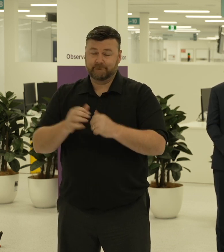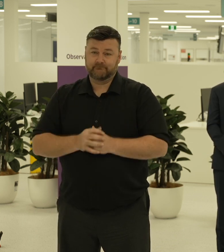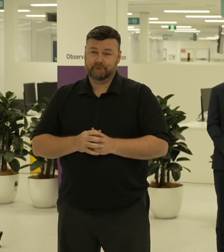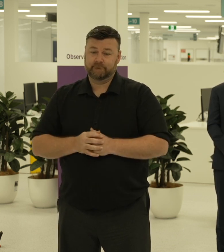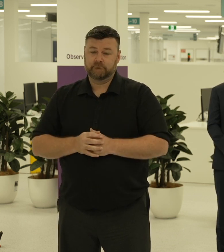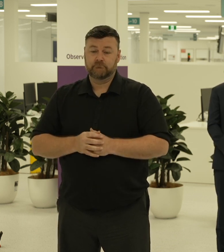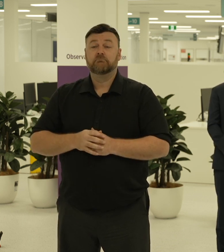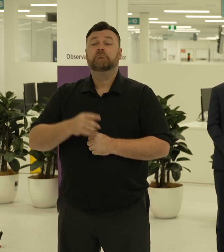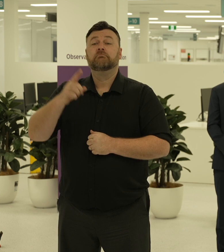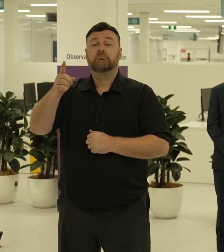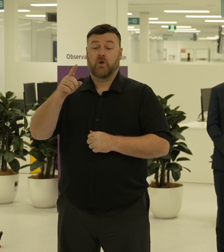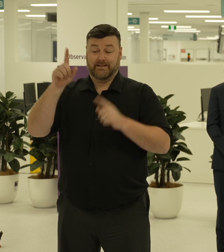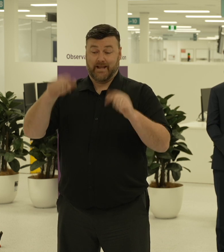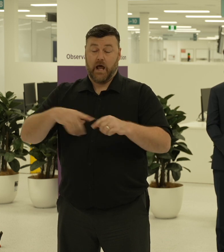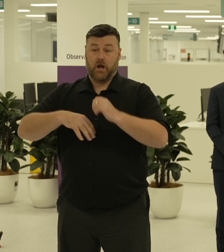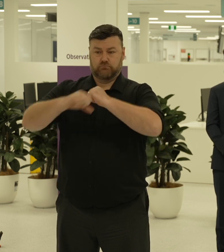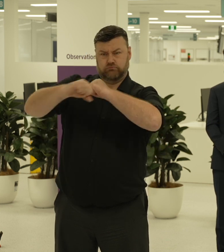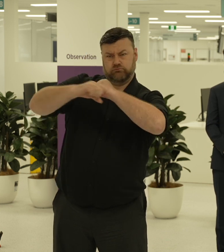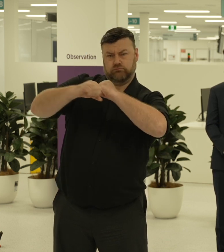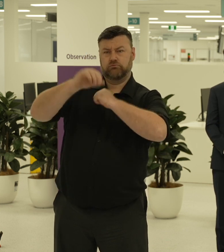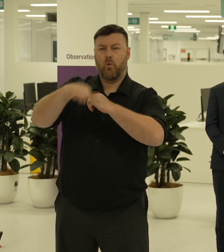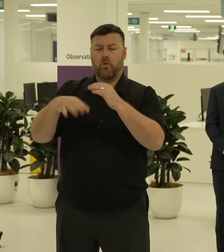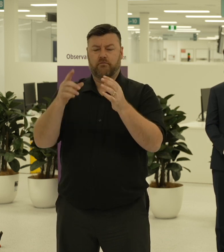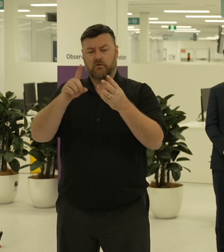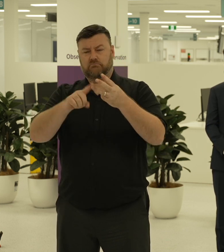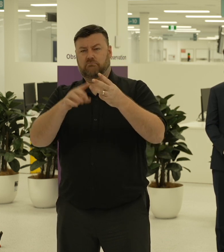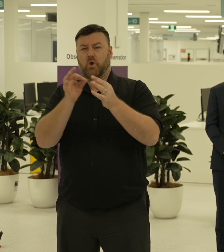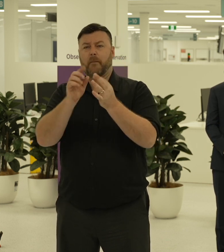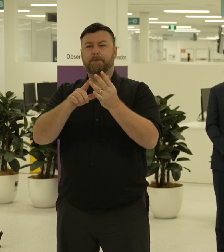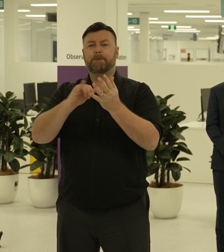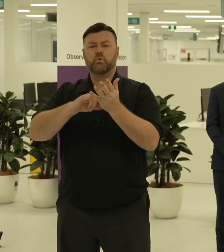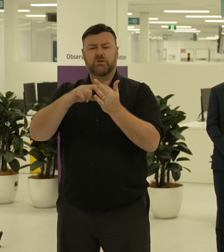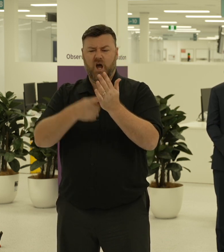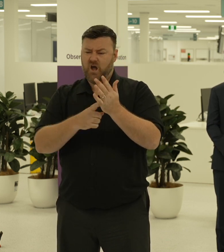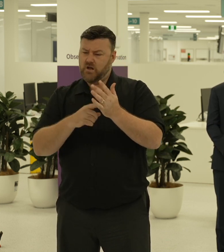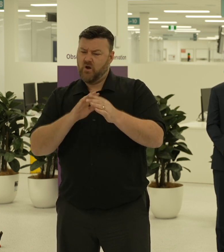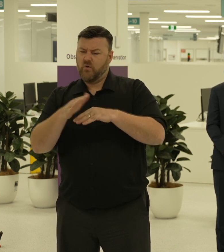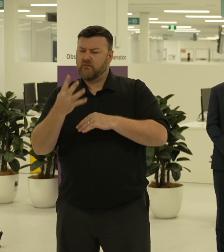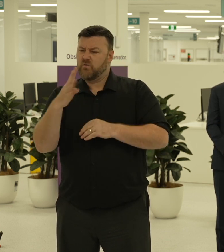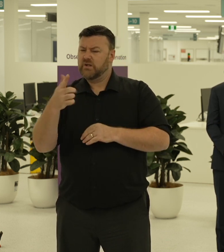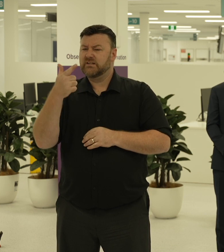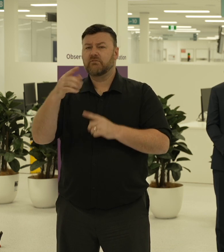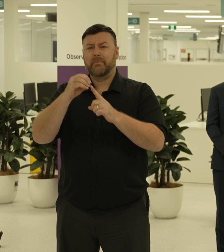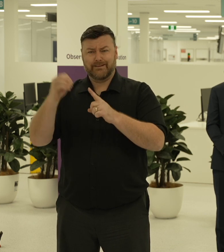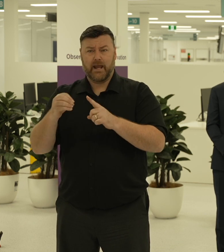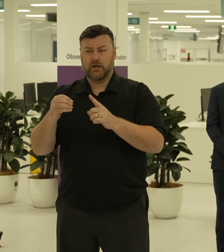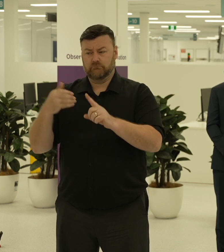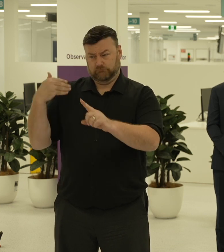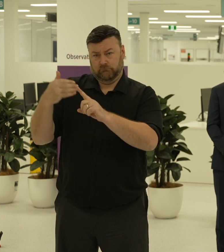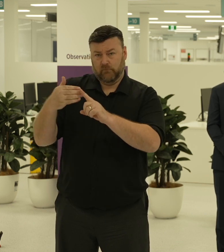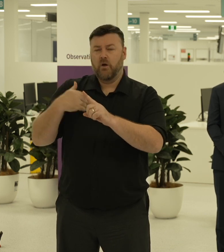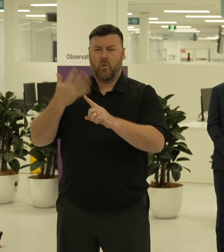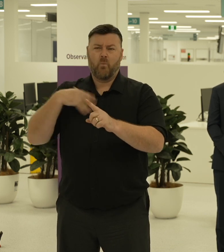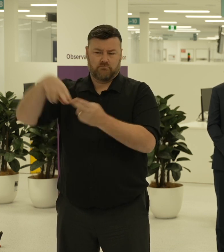We have a booster rate here in New South Wales of around 47%, I think tick over 47%. We want to get that higher. Not for the